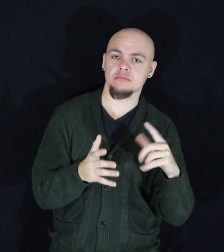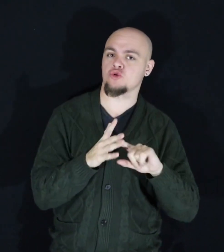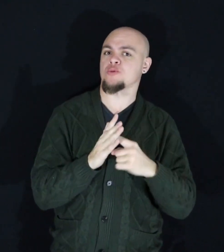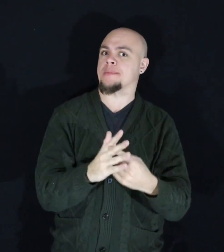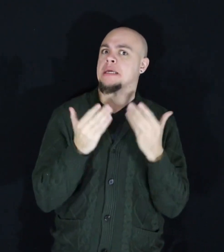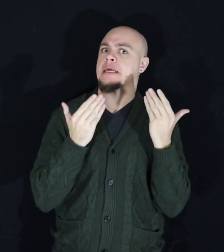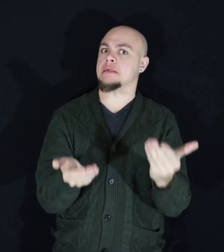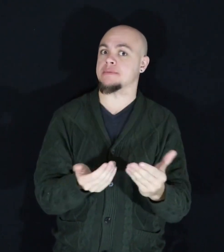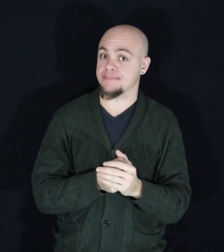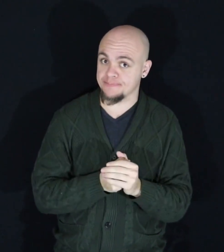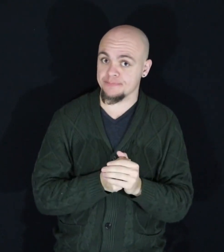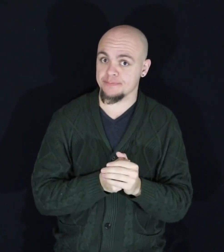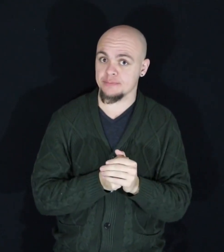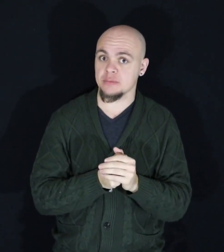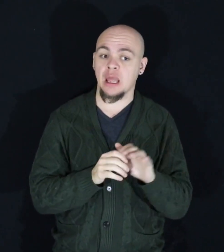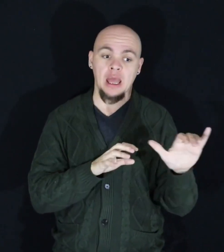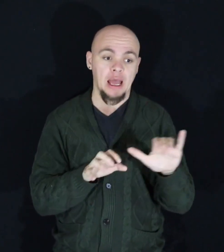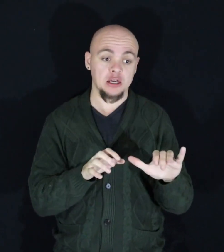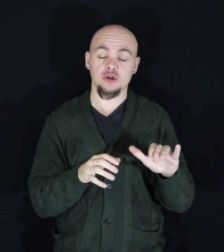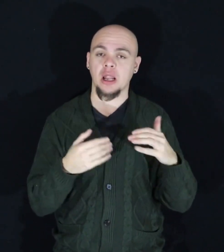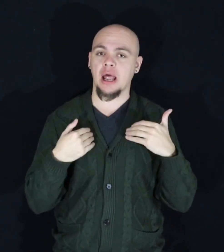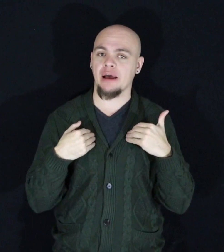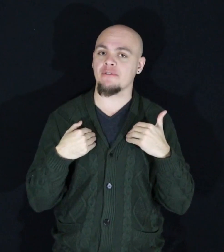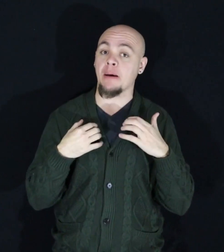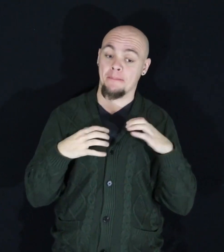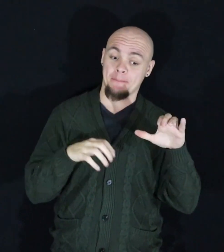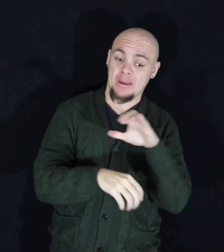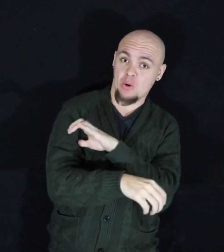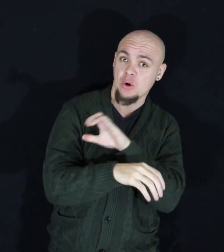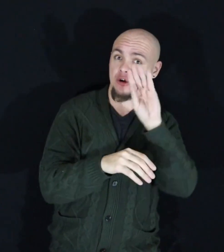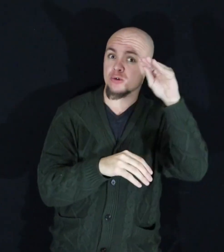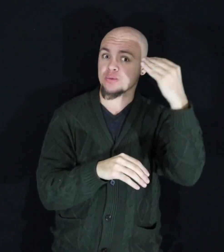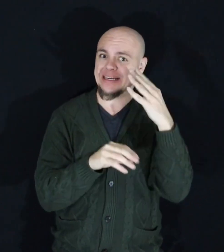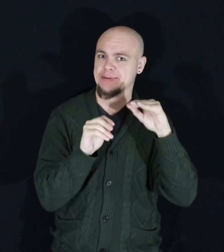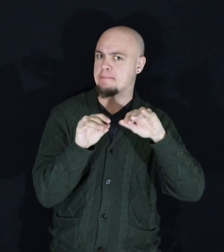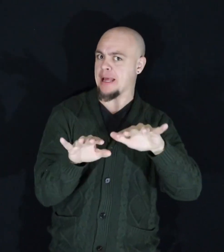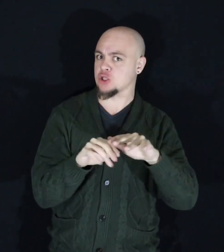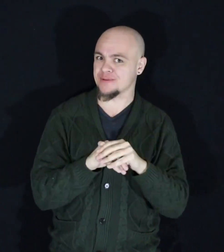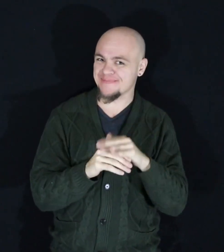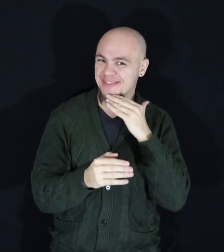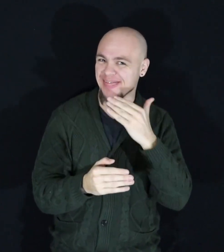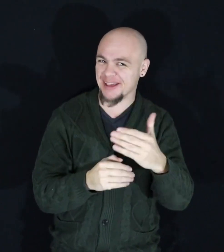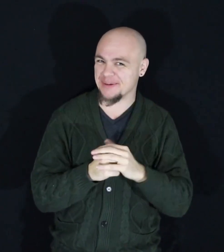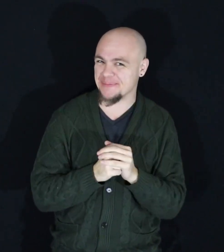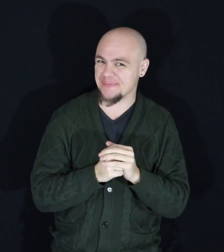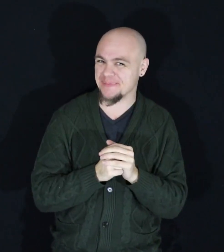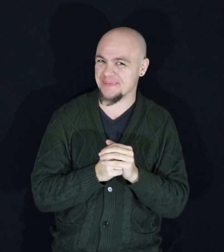Action has power, grace, and magic in it. Thank you.